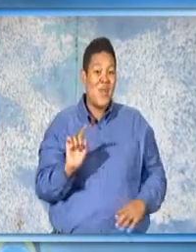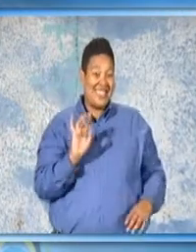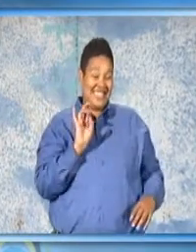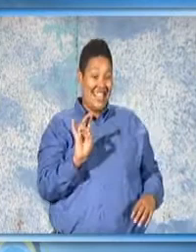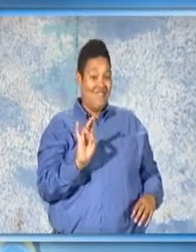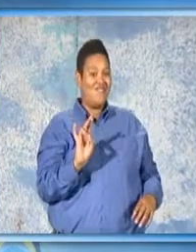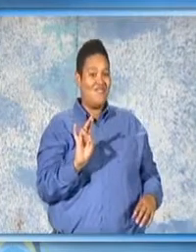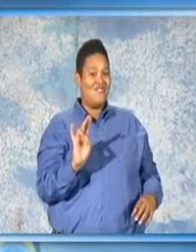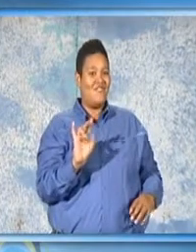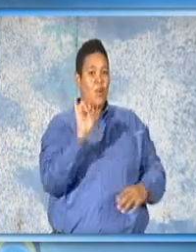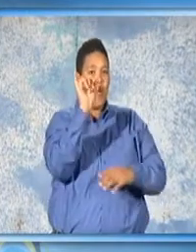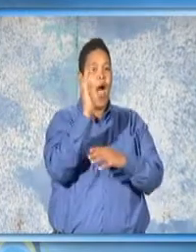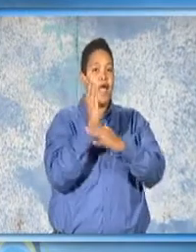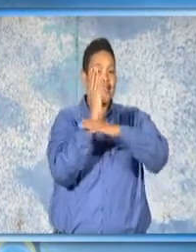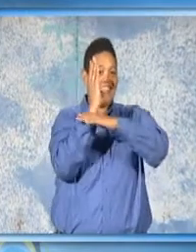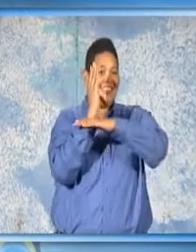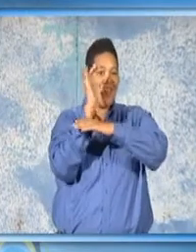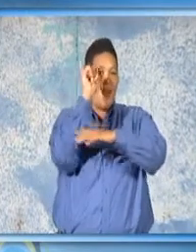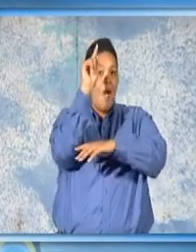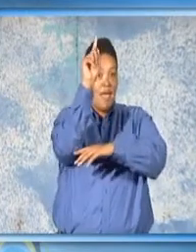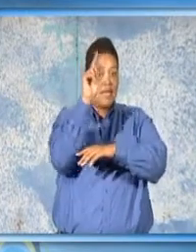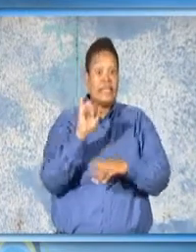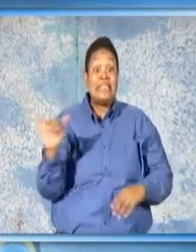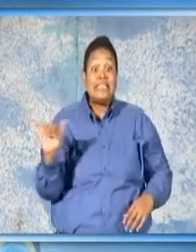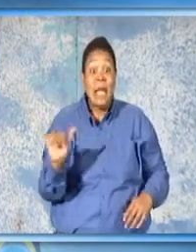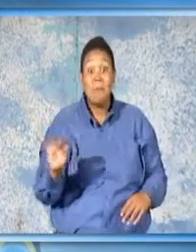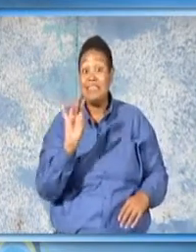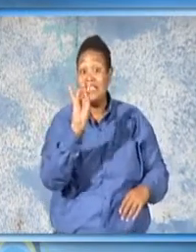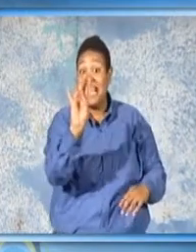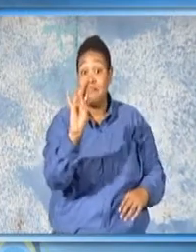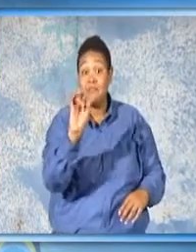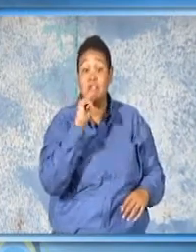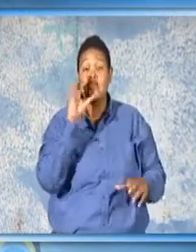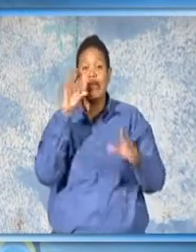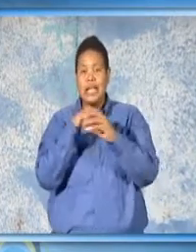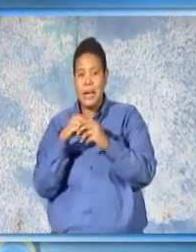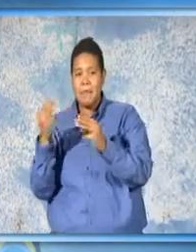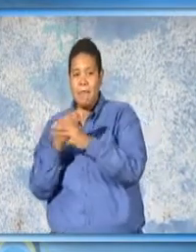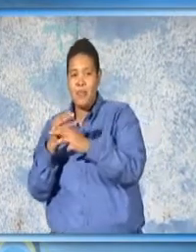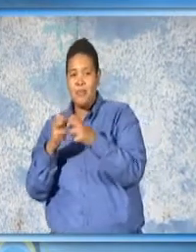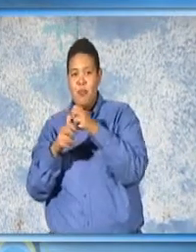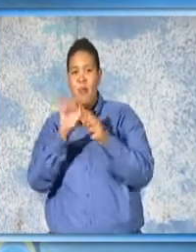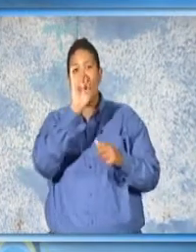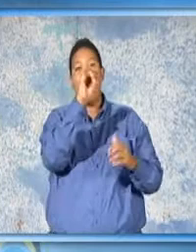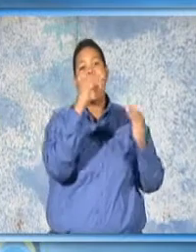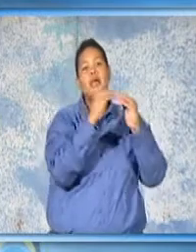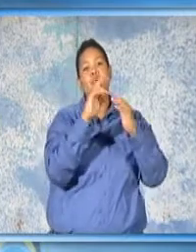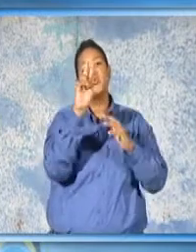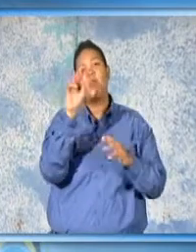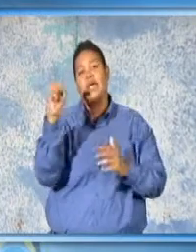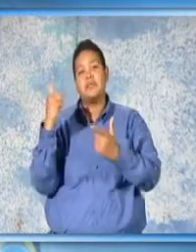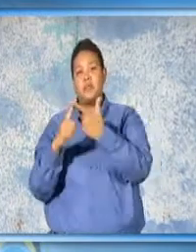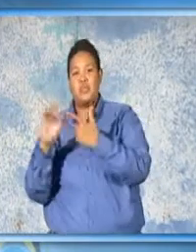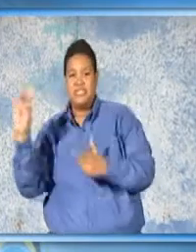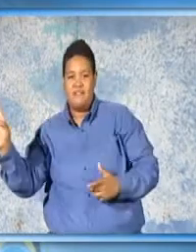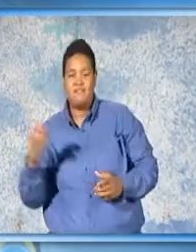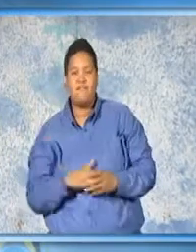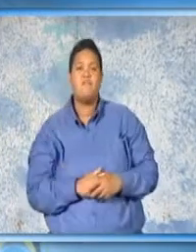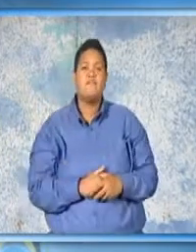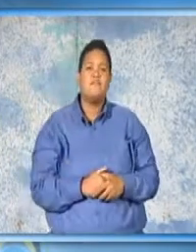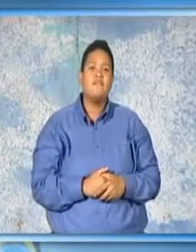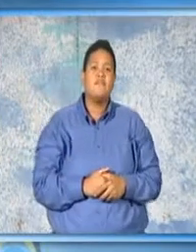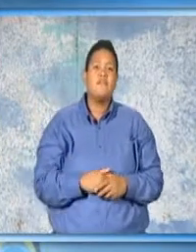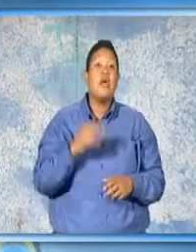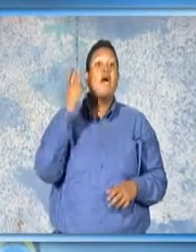y-axis. Yes, the same 7 that is in the equation y equals 2x plus 7. And